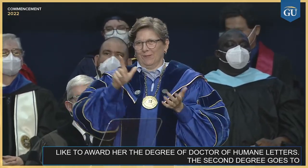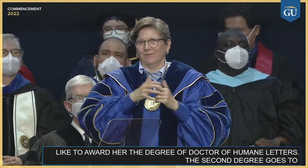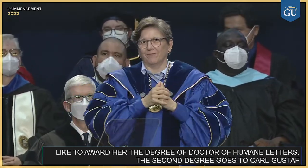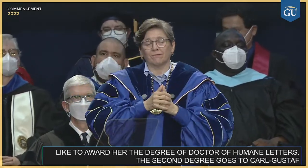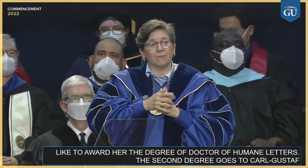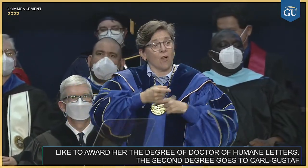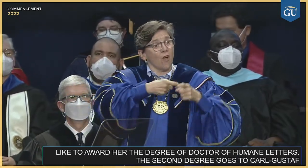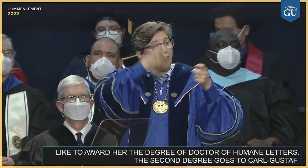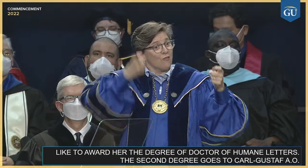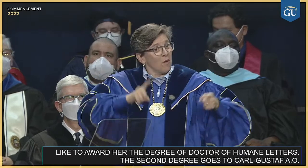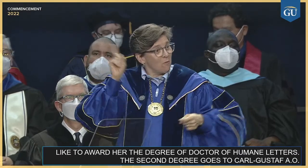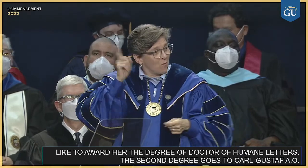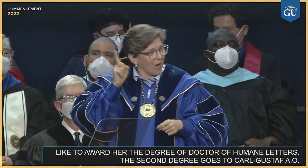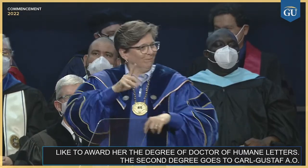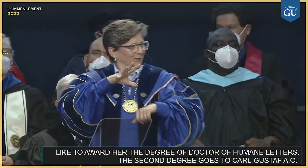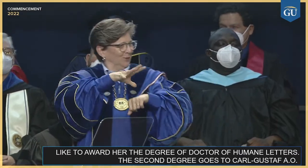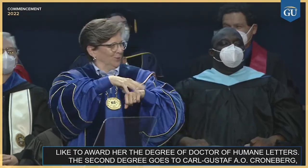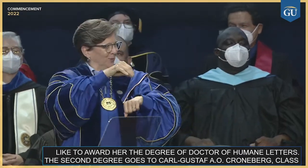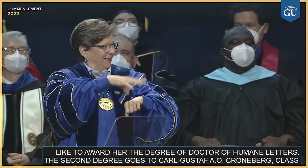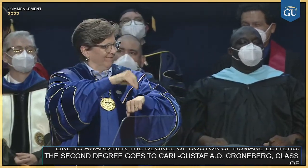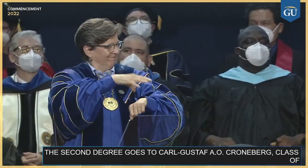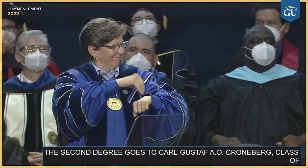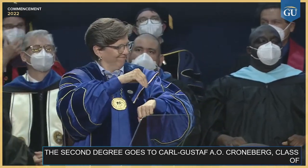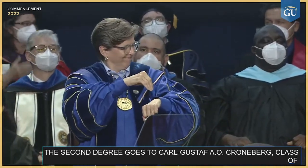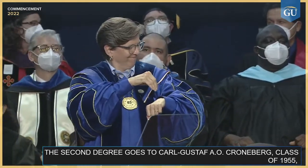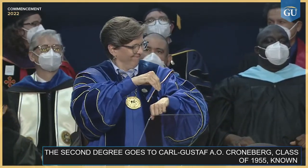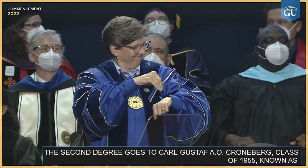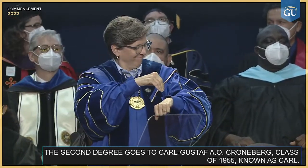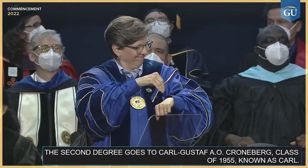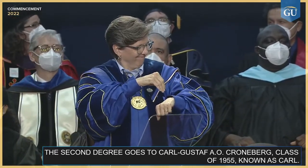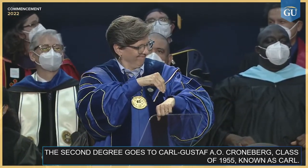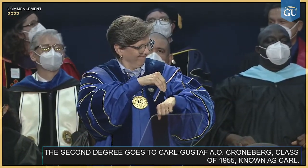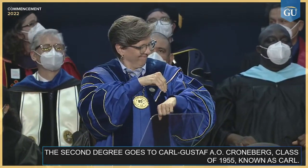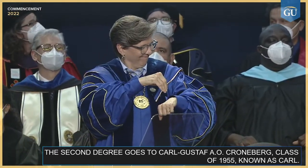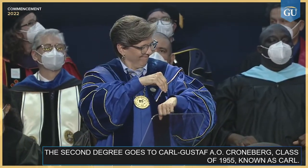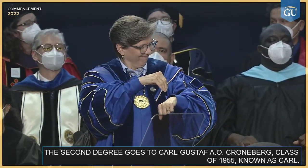as Carl. He came to Gallaudet from Sweden.